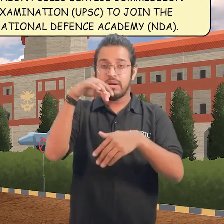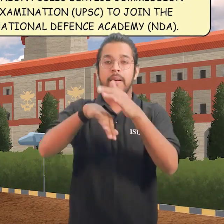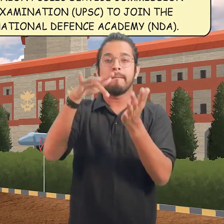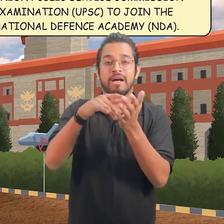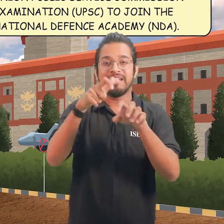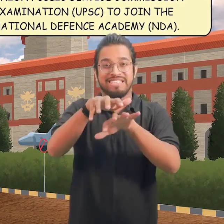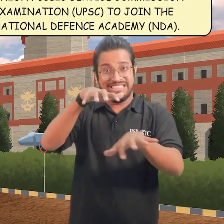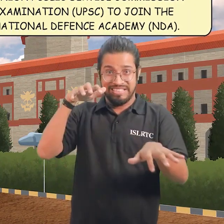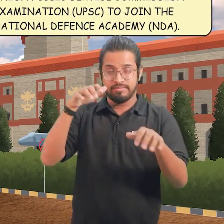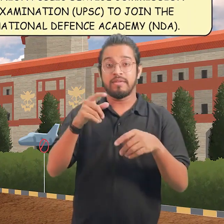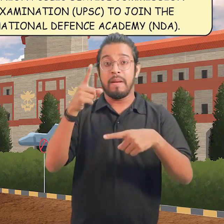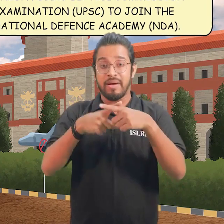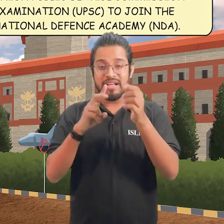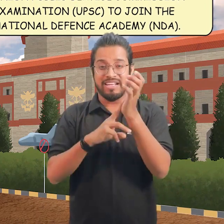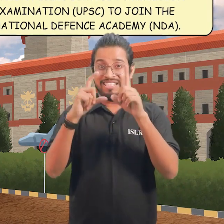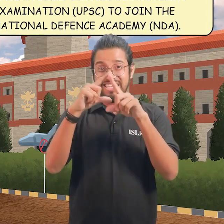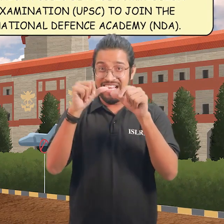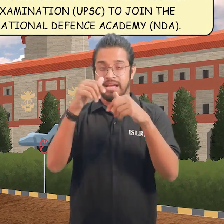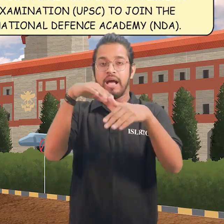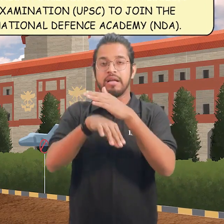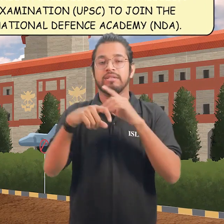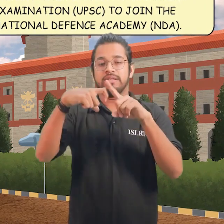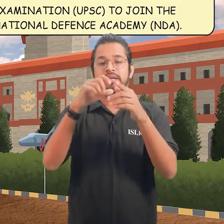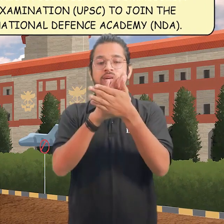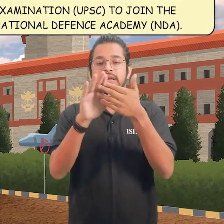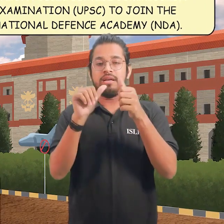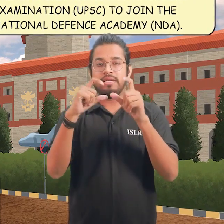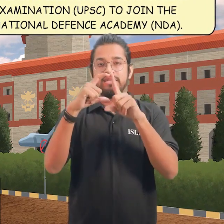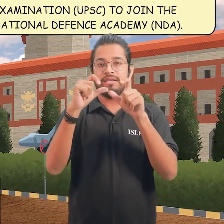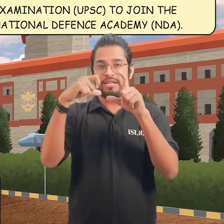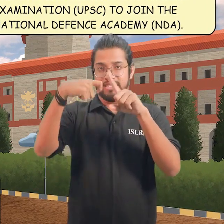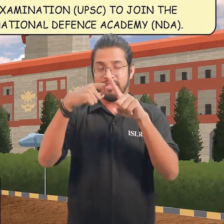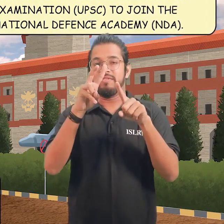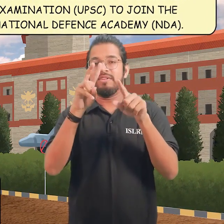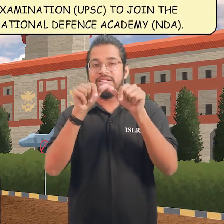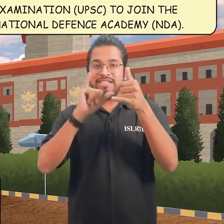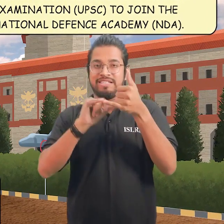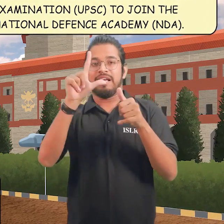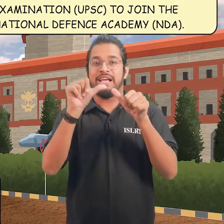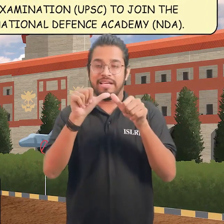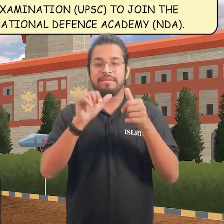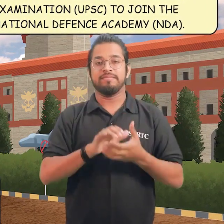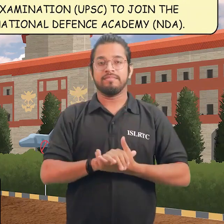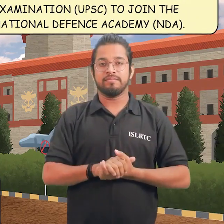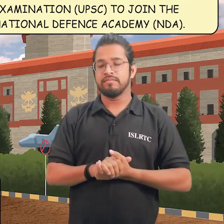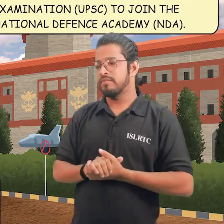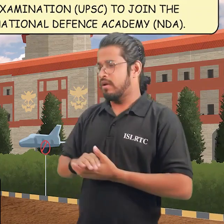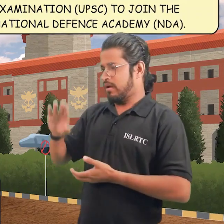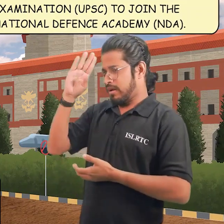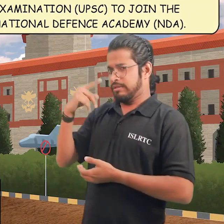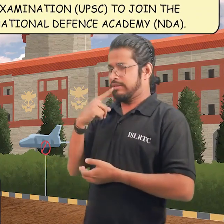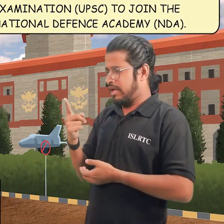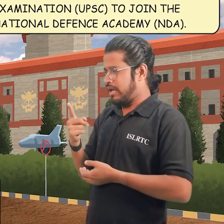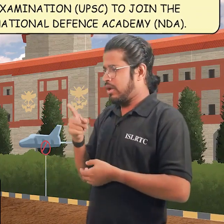join the National Defence Academy, NDA. He got admission both in Roorkee Engineering College and